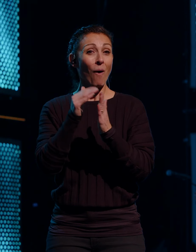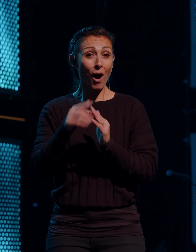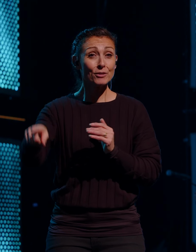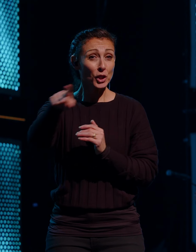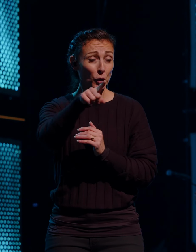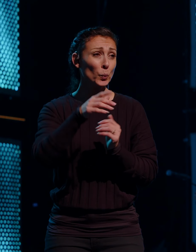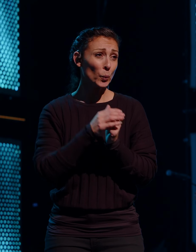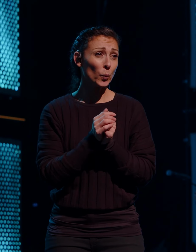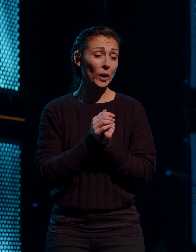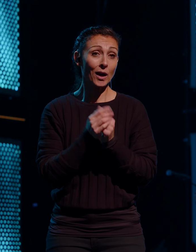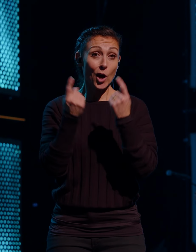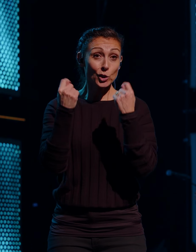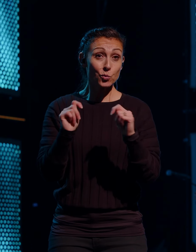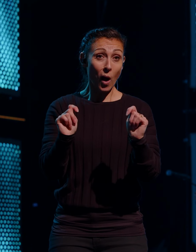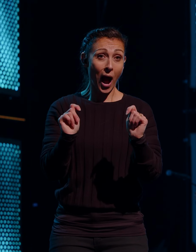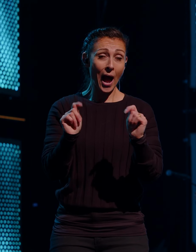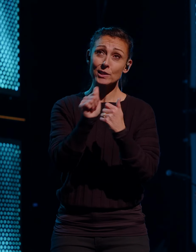Thanks for responding.